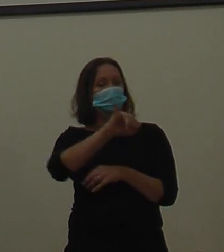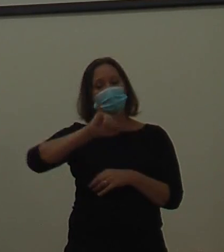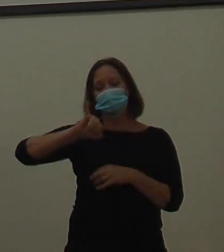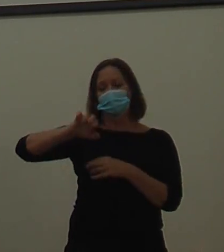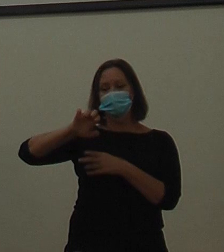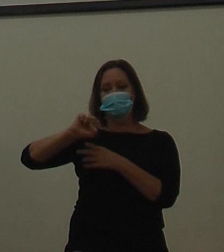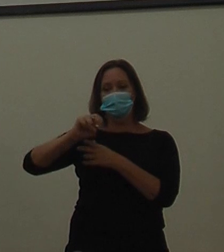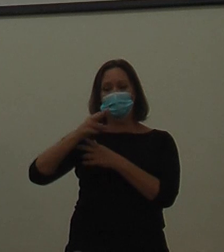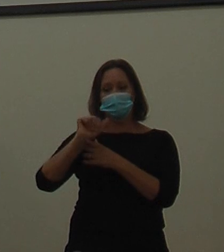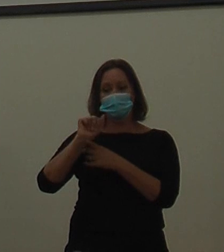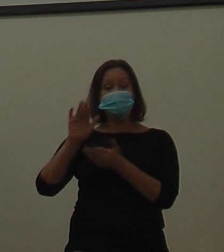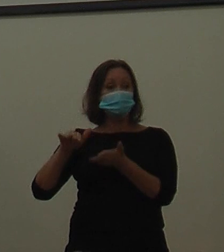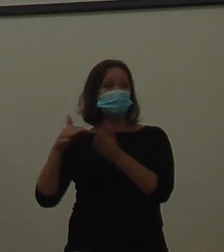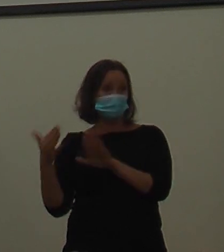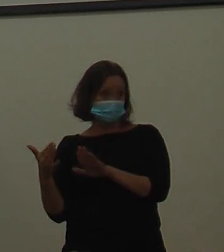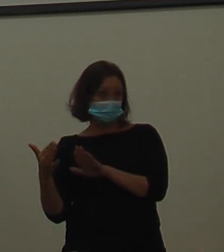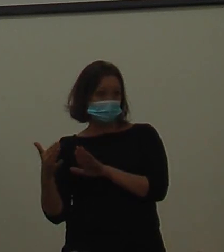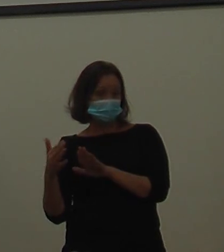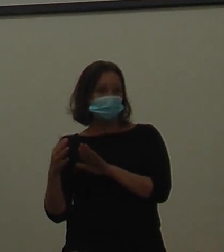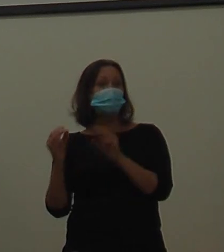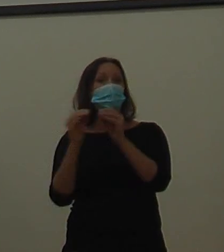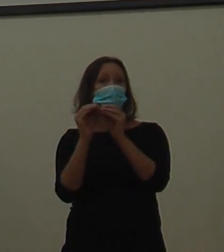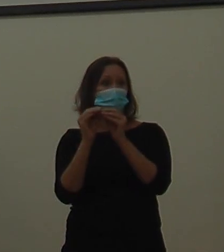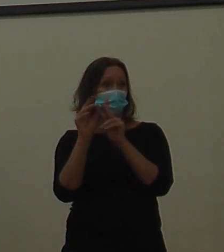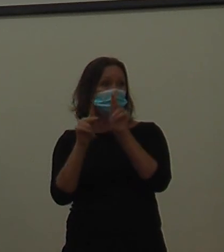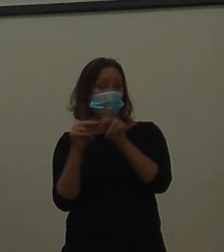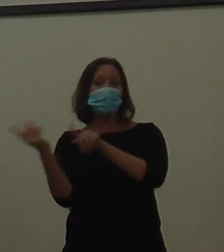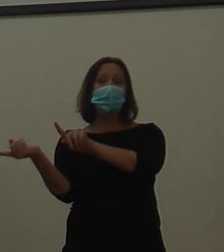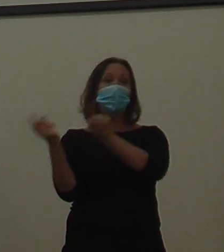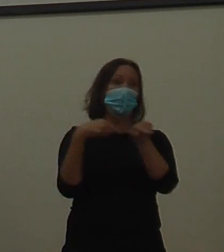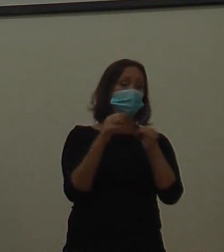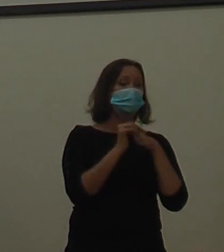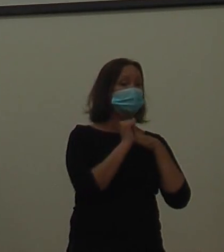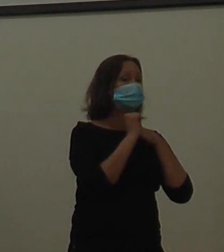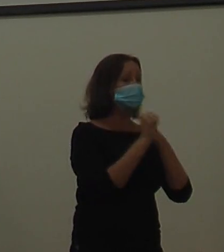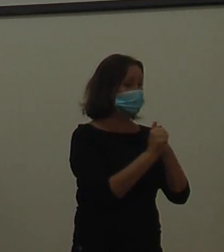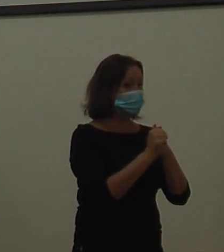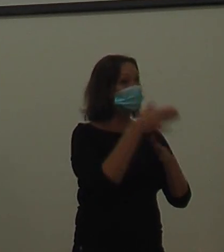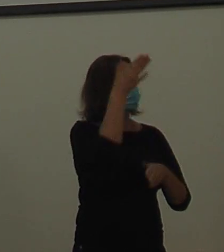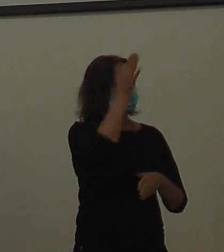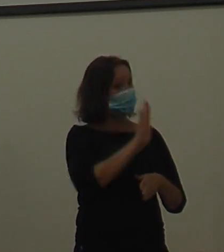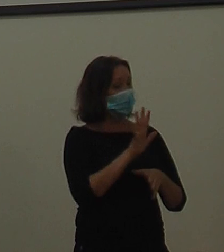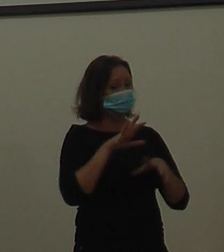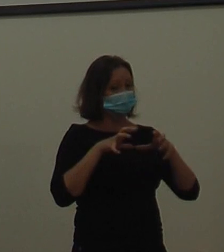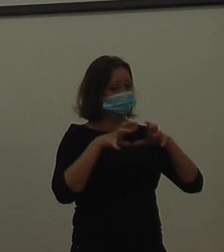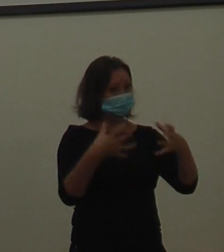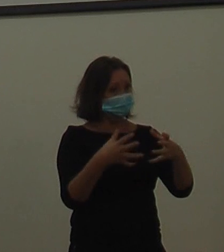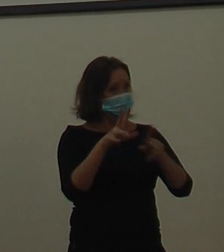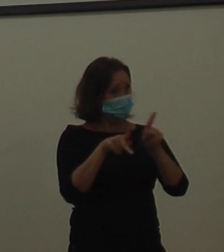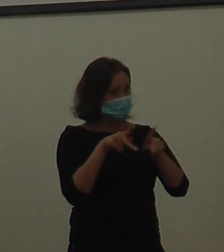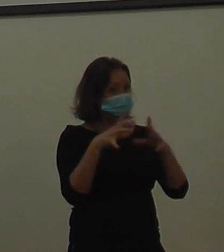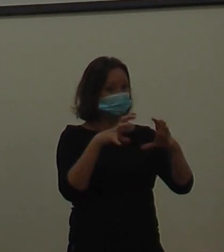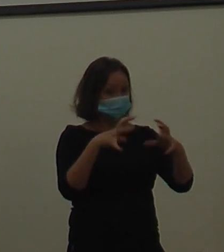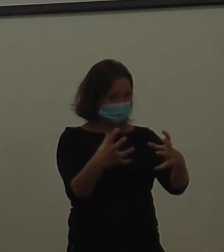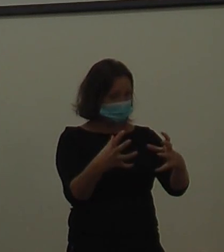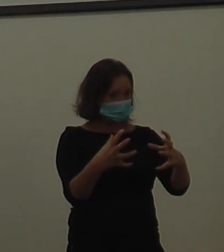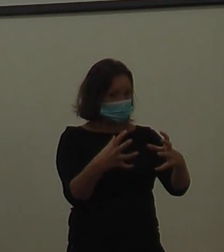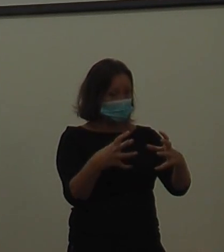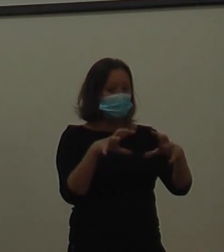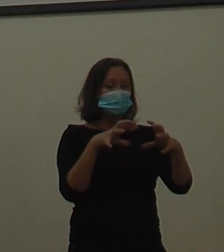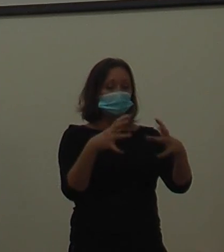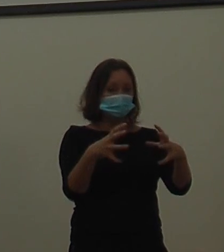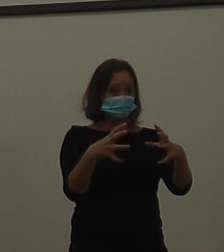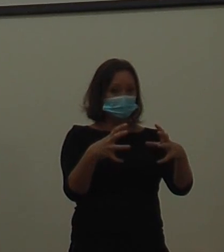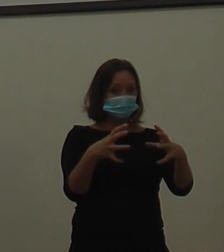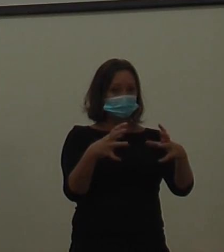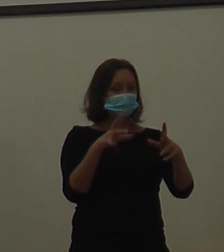and other people come out to lead God's people. Well, God's people